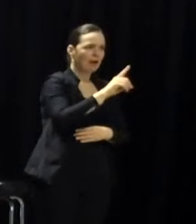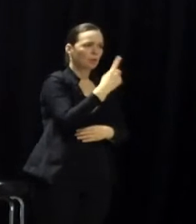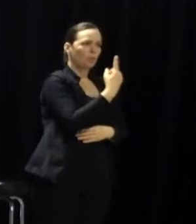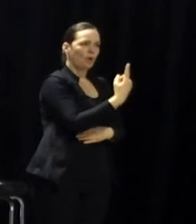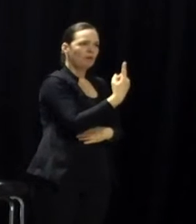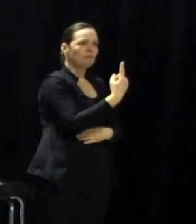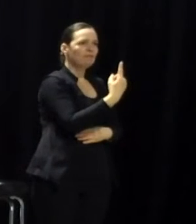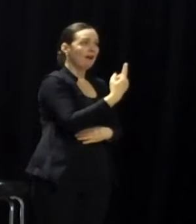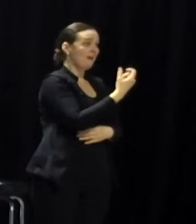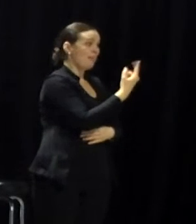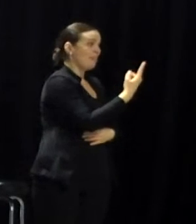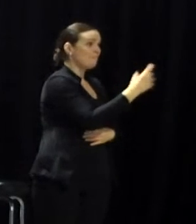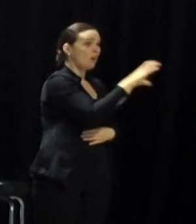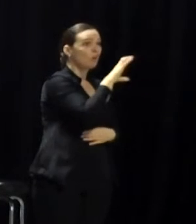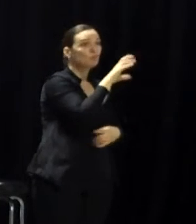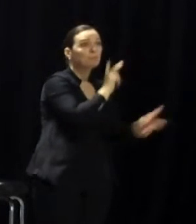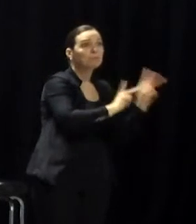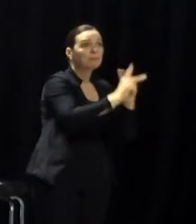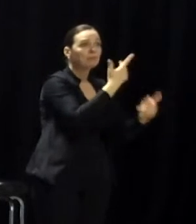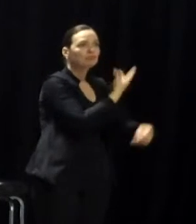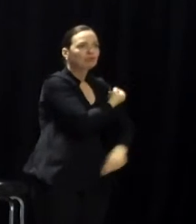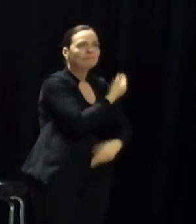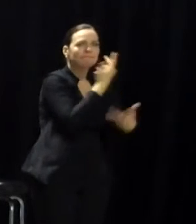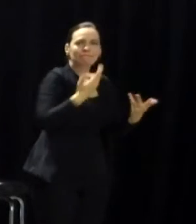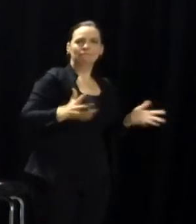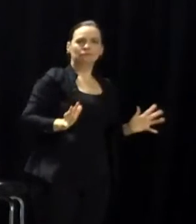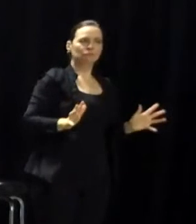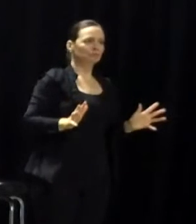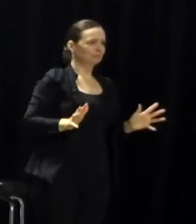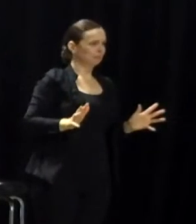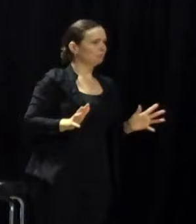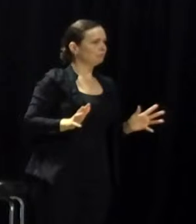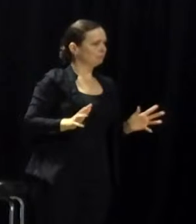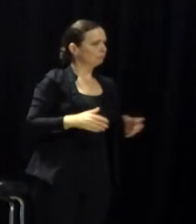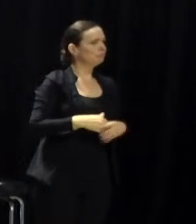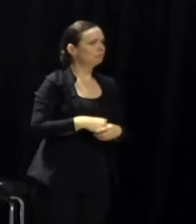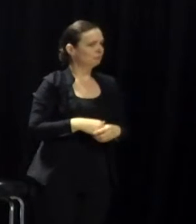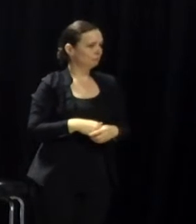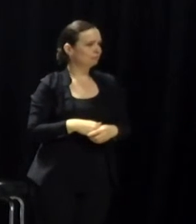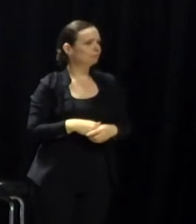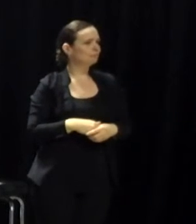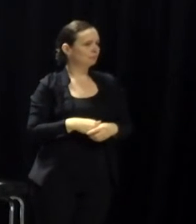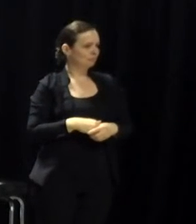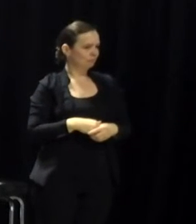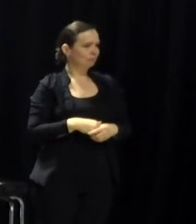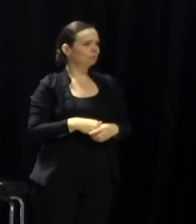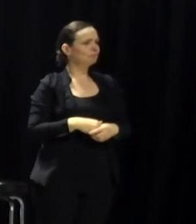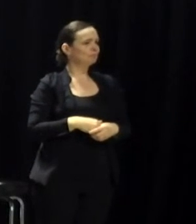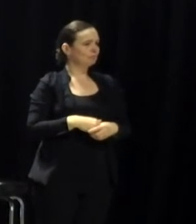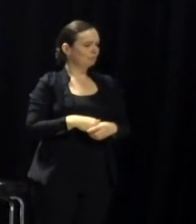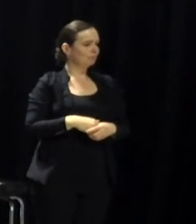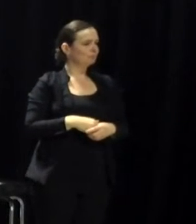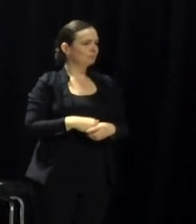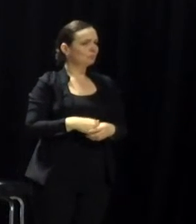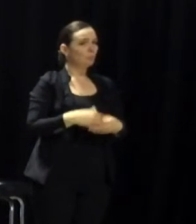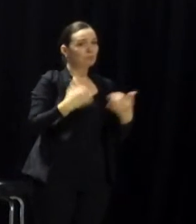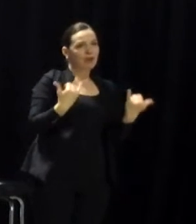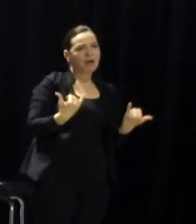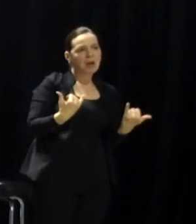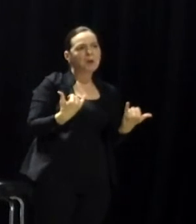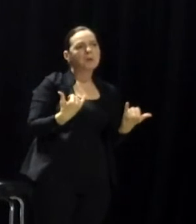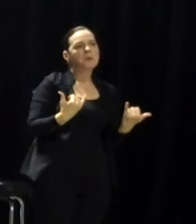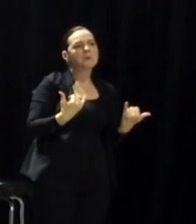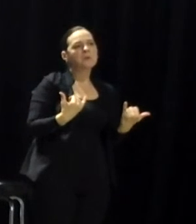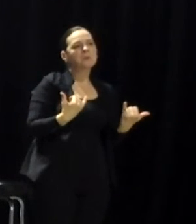residents under the assumption that the vaccine from the state DOH shows up